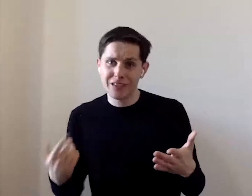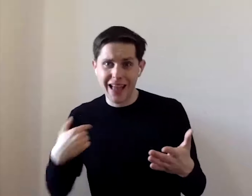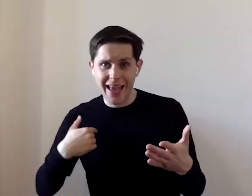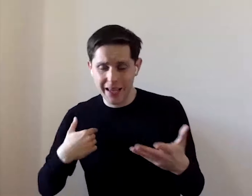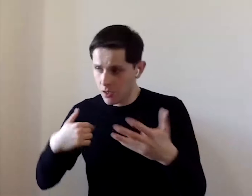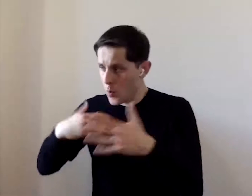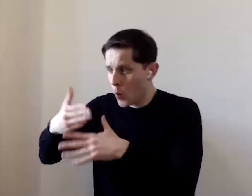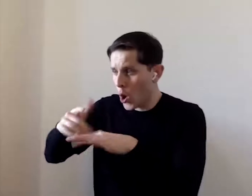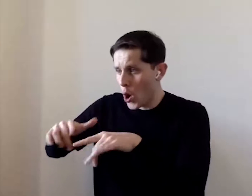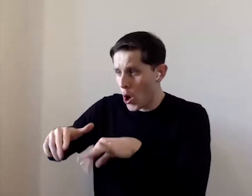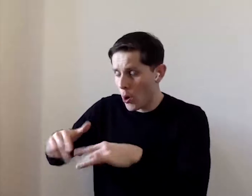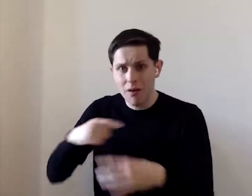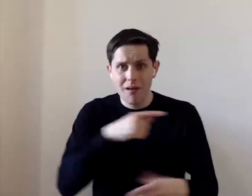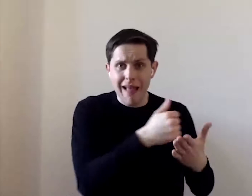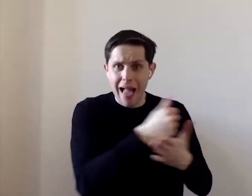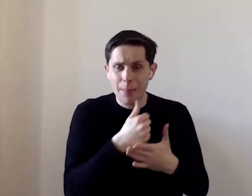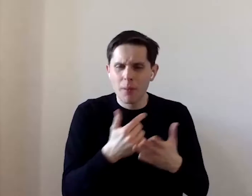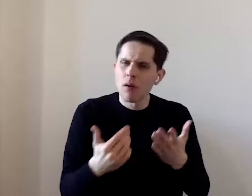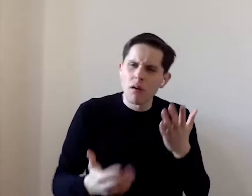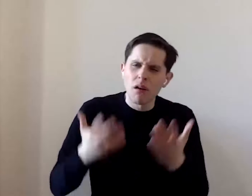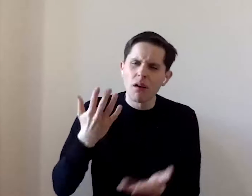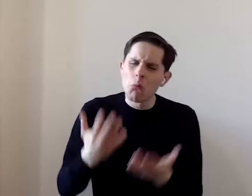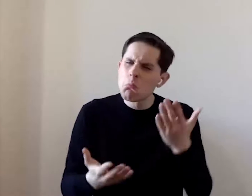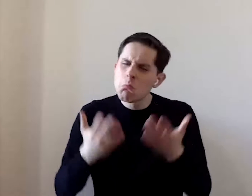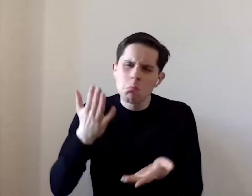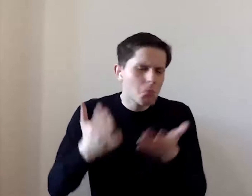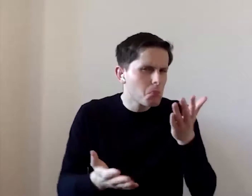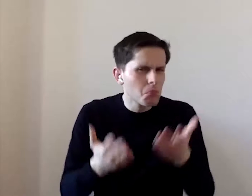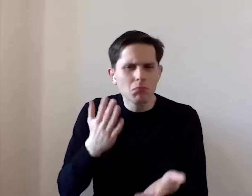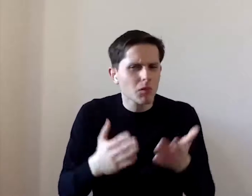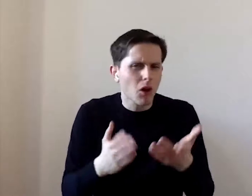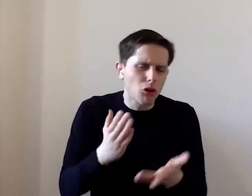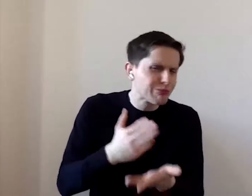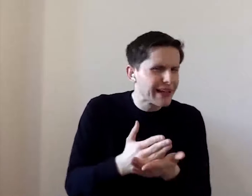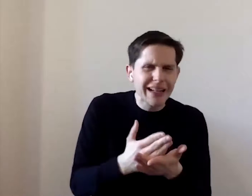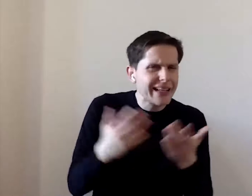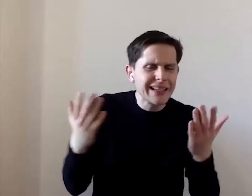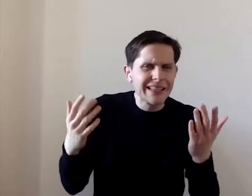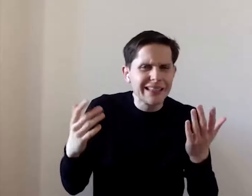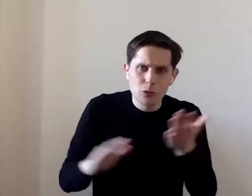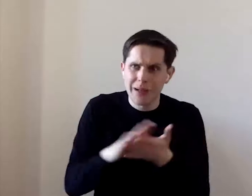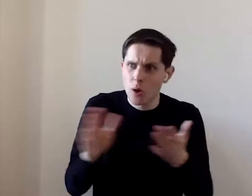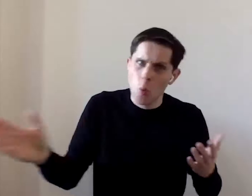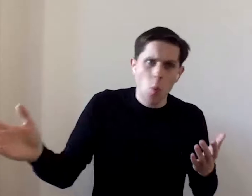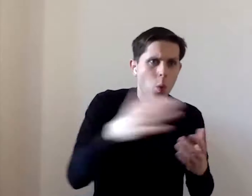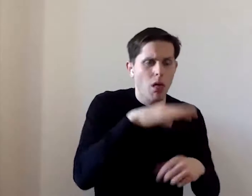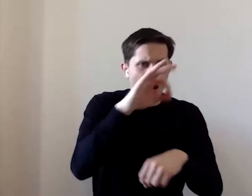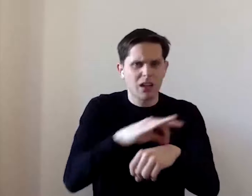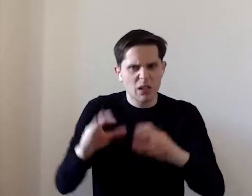my day-to-day practice now? No, not particularly. I think it added a lot, but I think to say that absolutely everyone